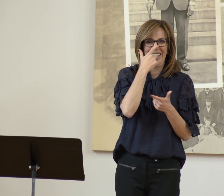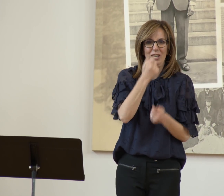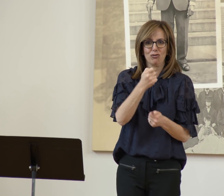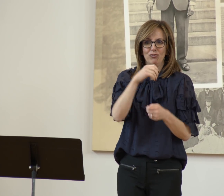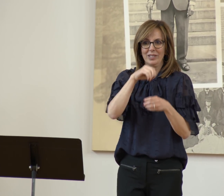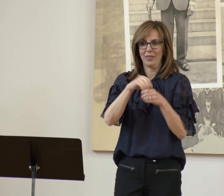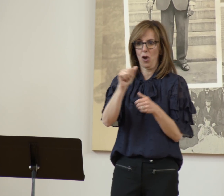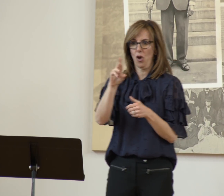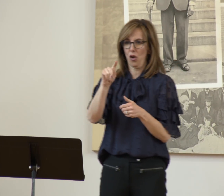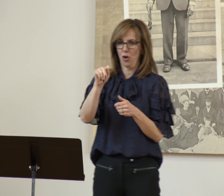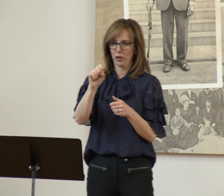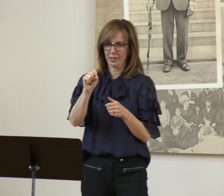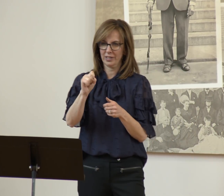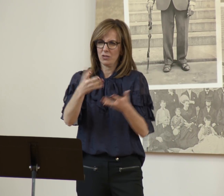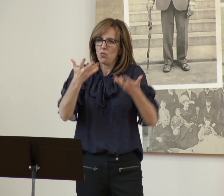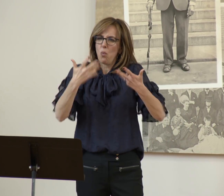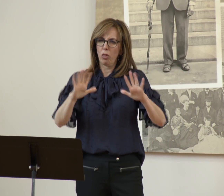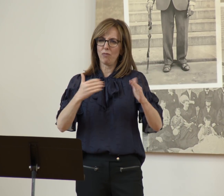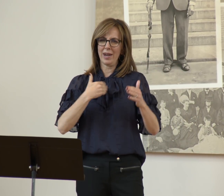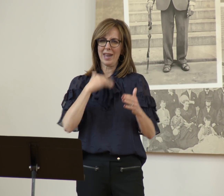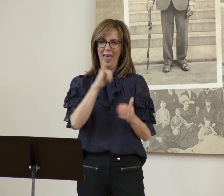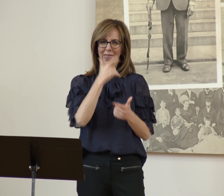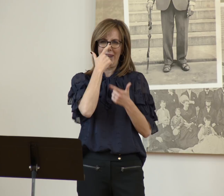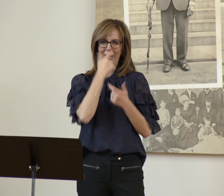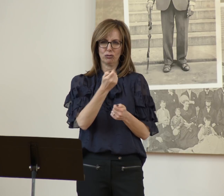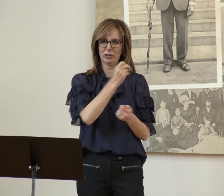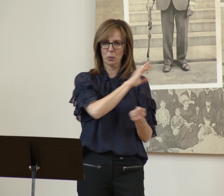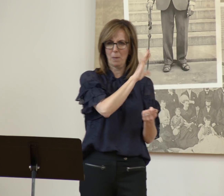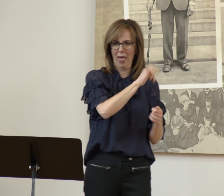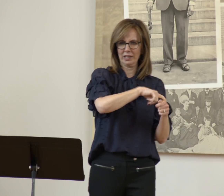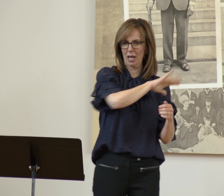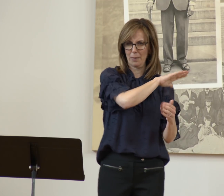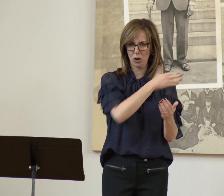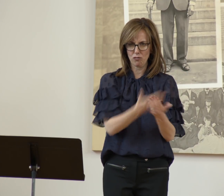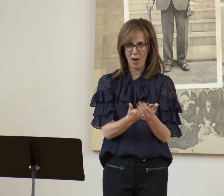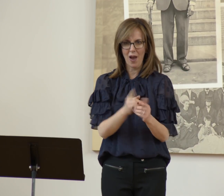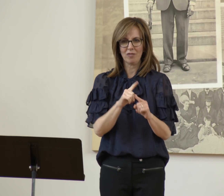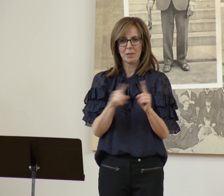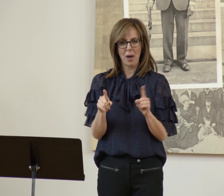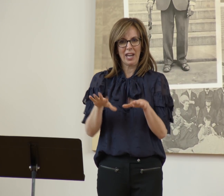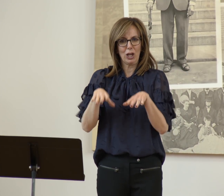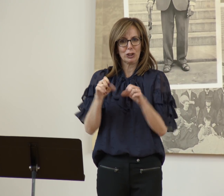as his English teacher, but he encouraged Bernard's interests in the arts.